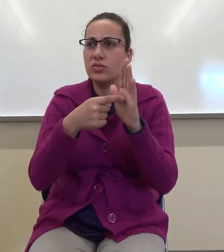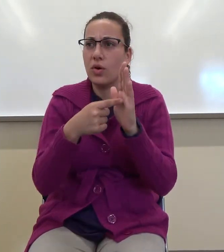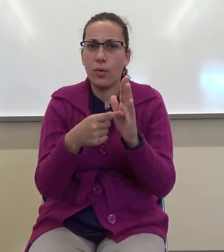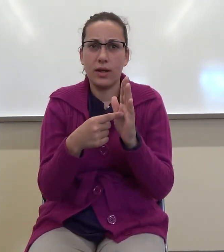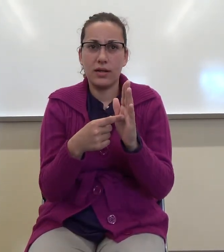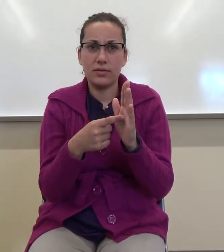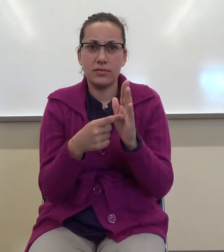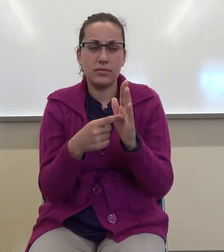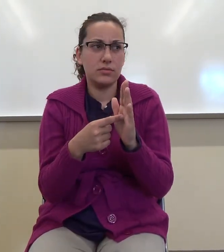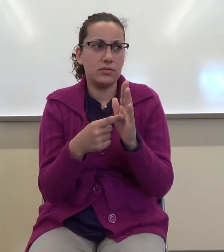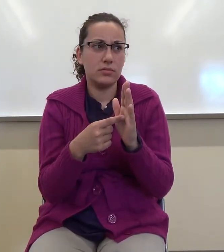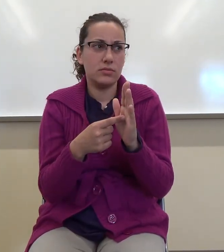this sentence?